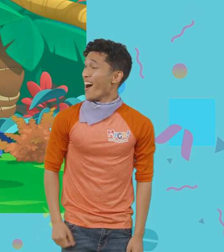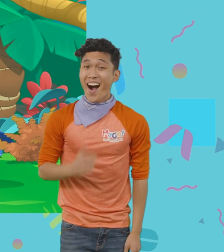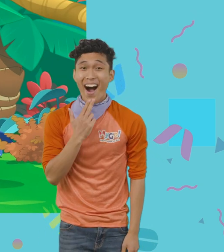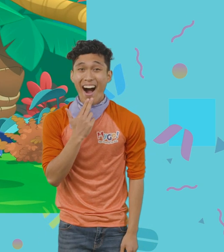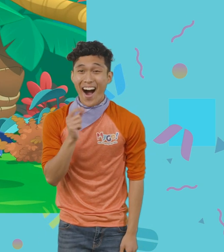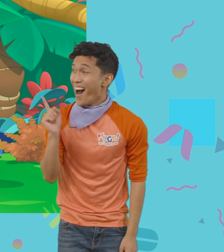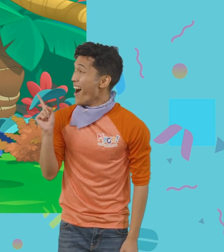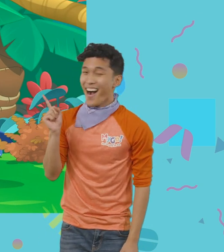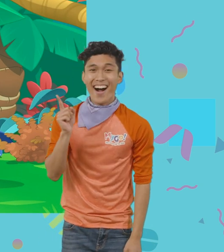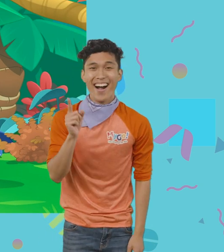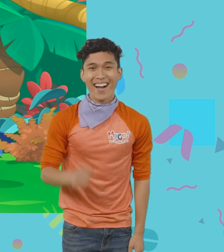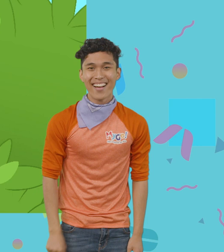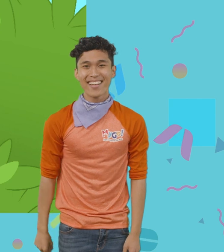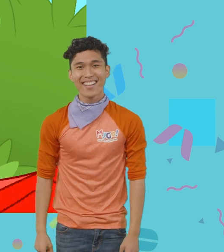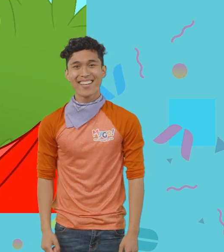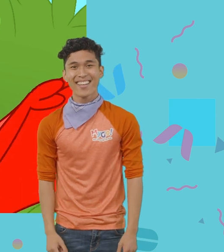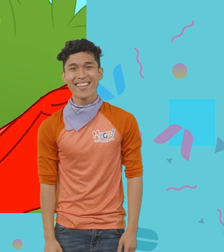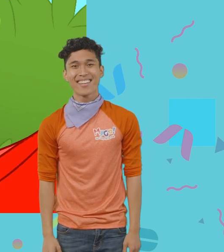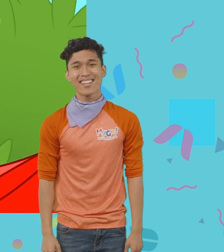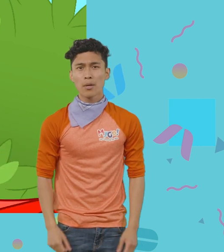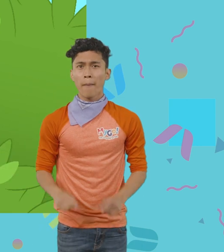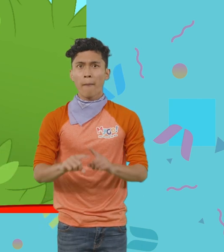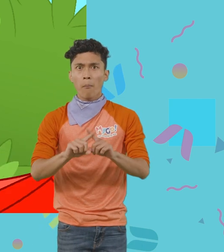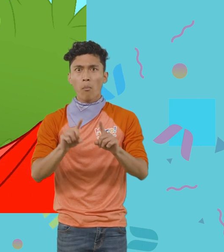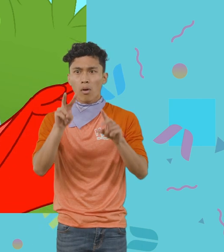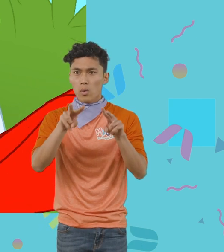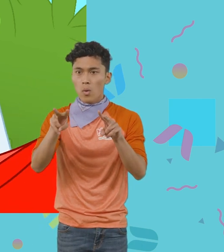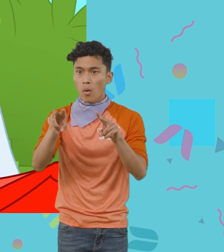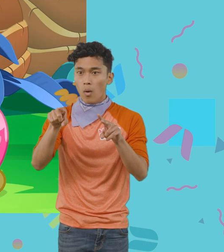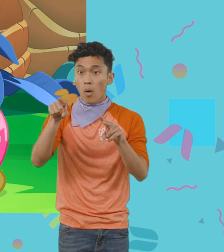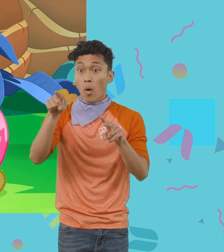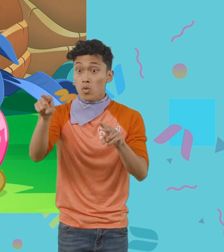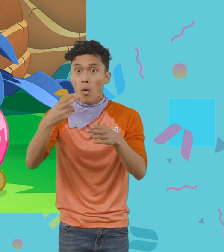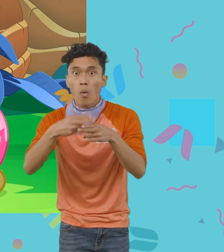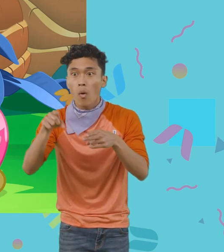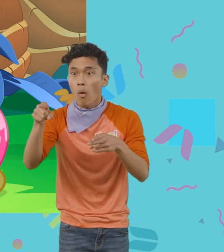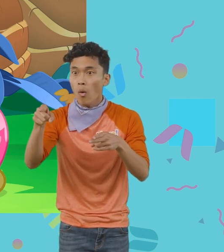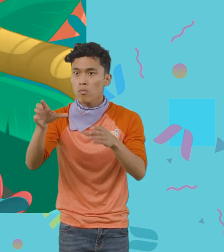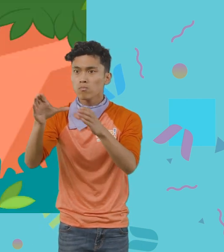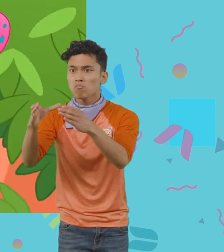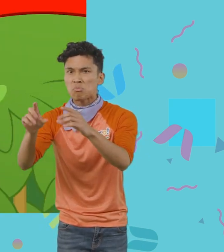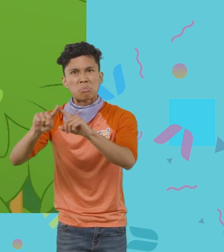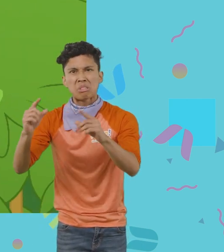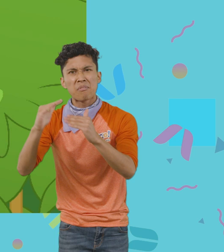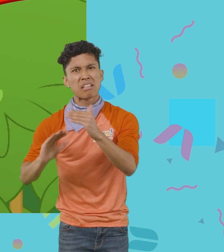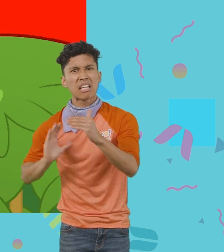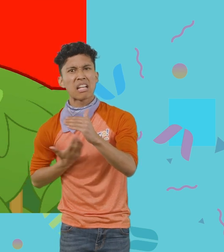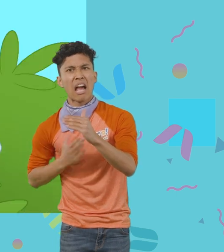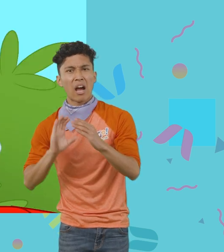Aw, that's so cute! But look, those eggs are different from the egg we